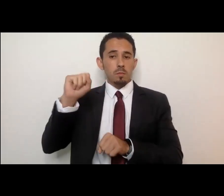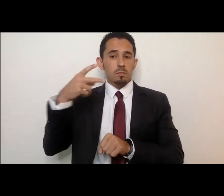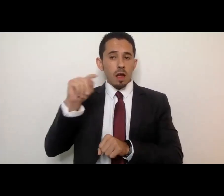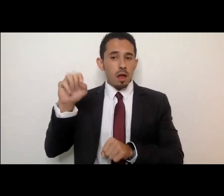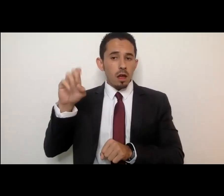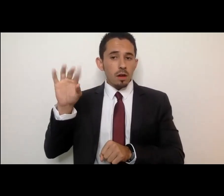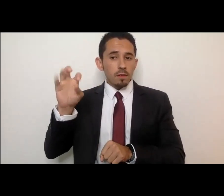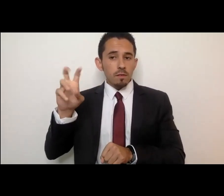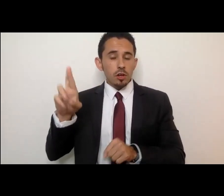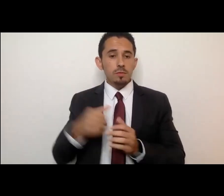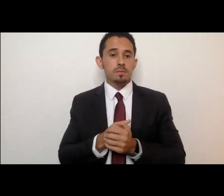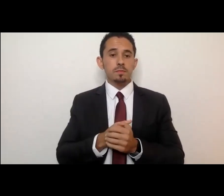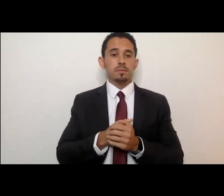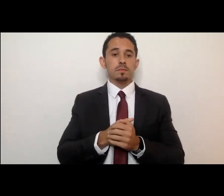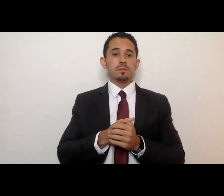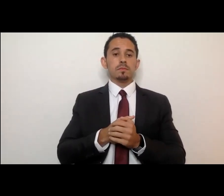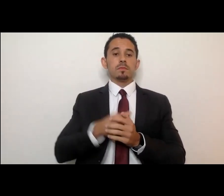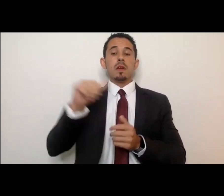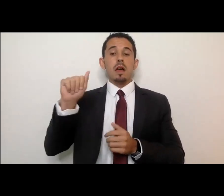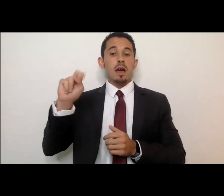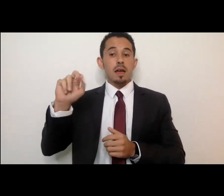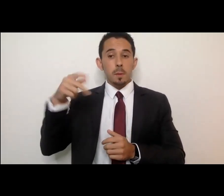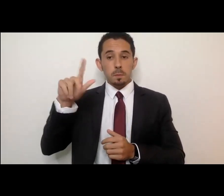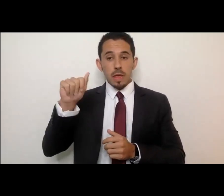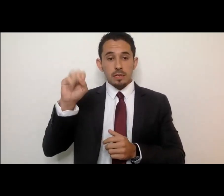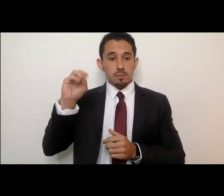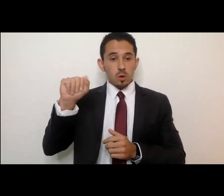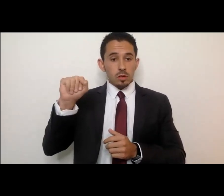Other ones here are Rocky Mountain spotted fever,